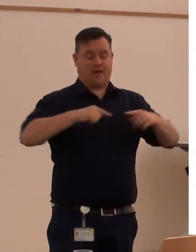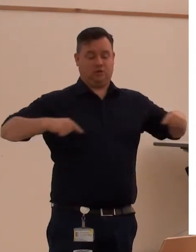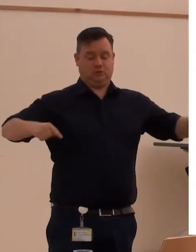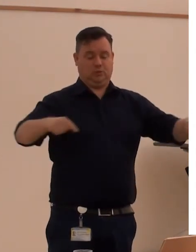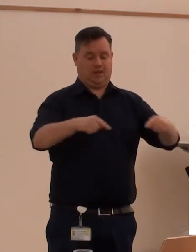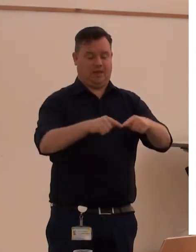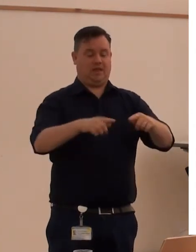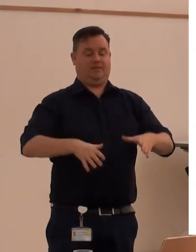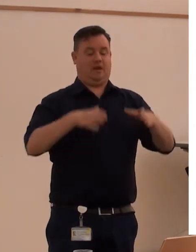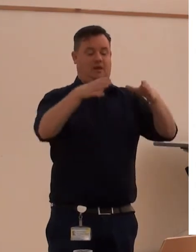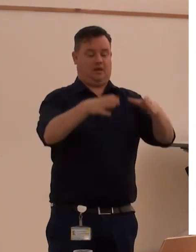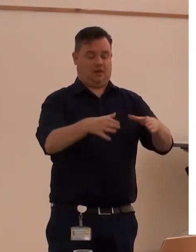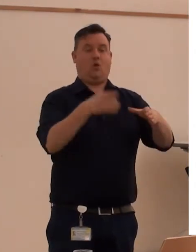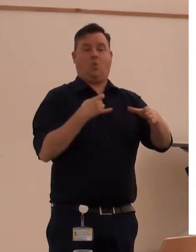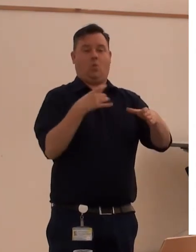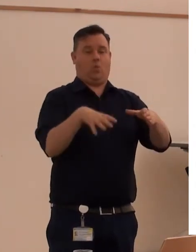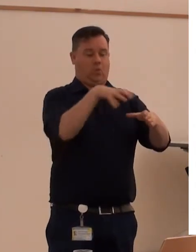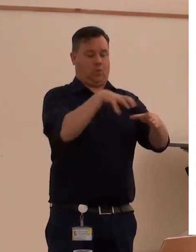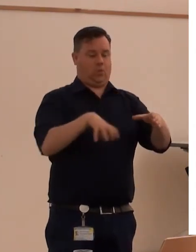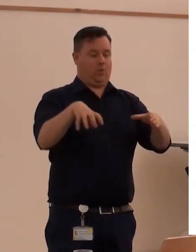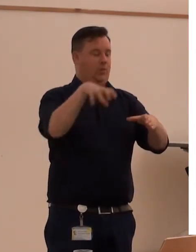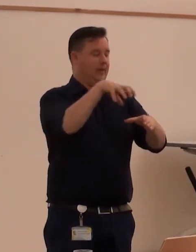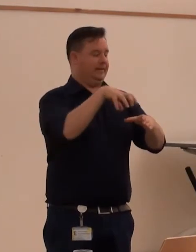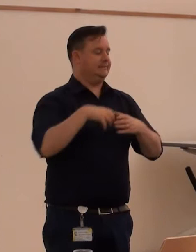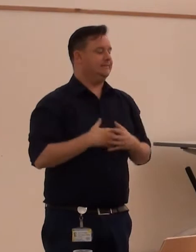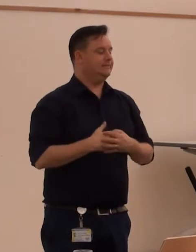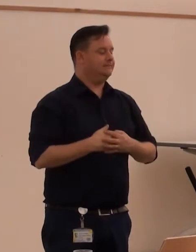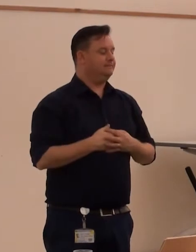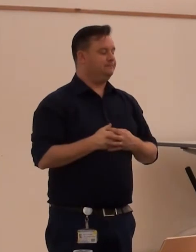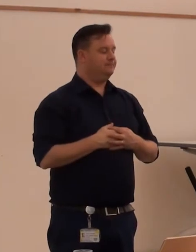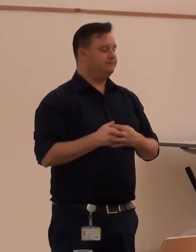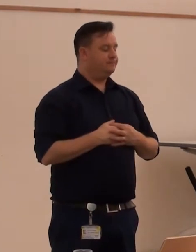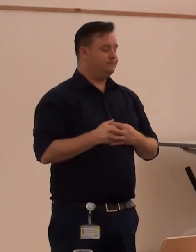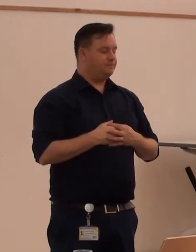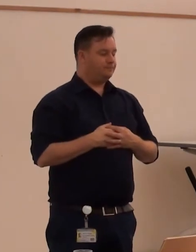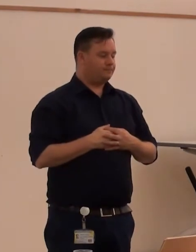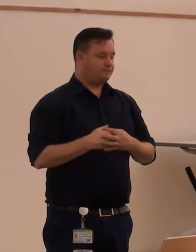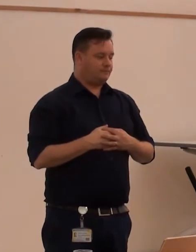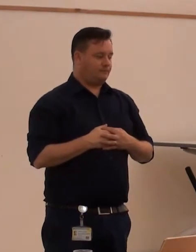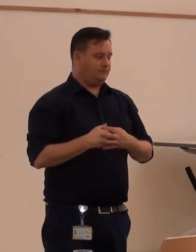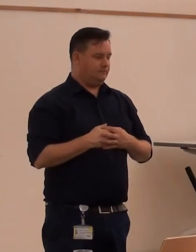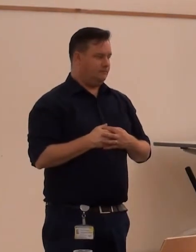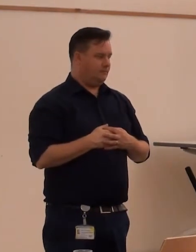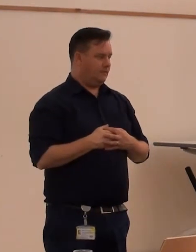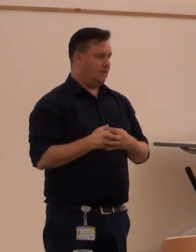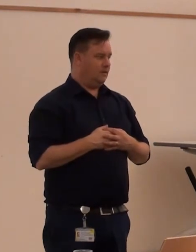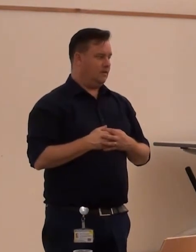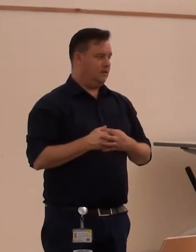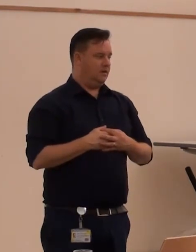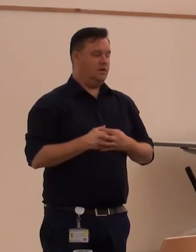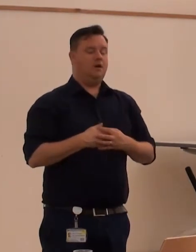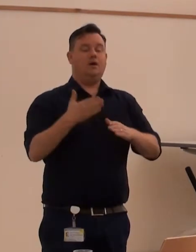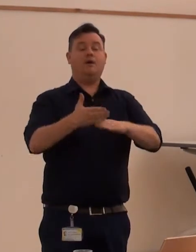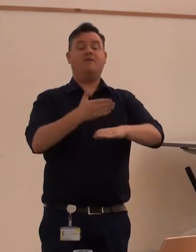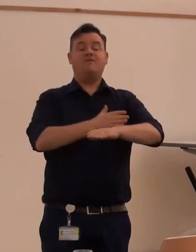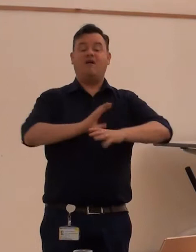which you might just be able to make out from this image. I walked in the middle of the night before we were putting